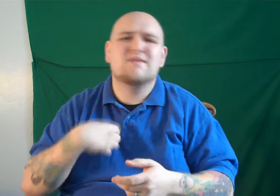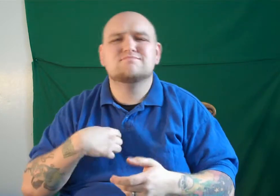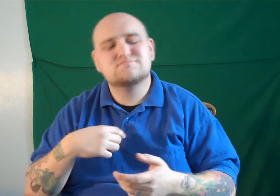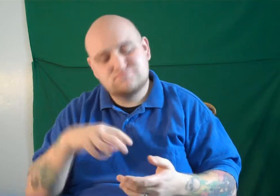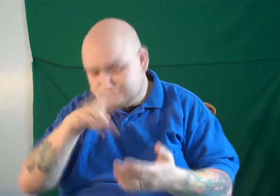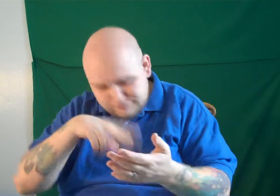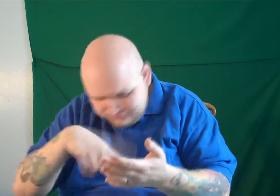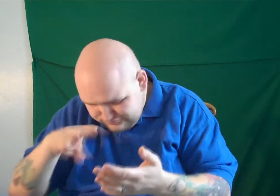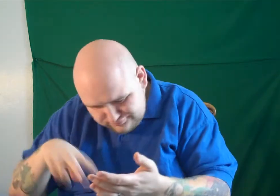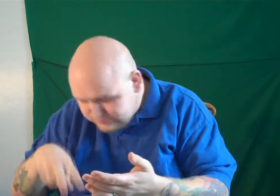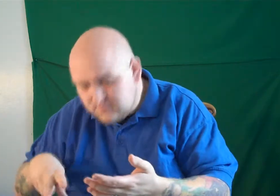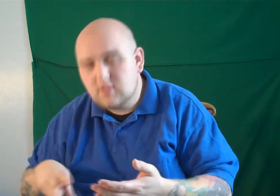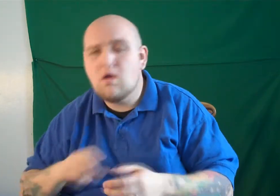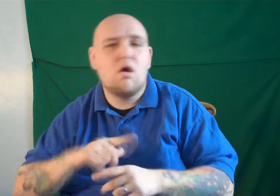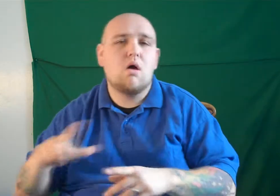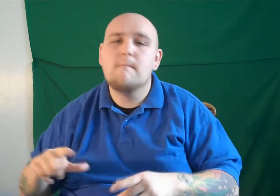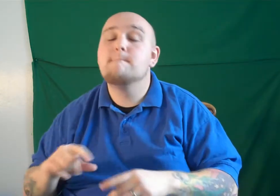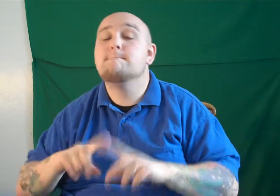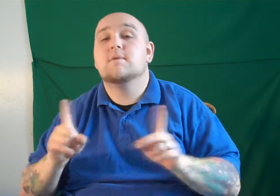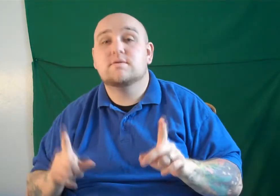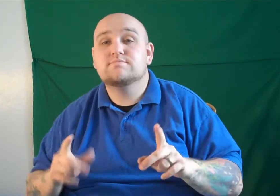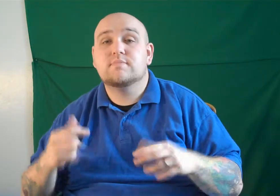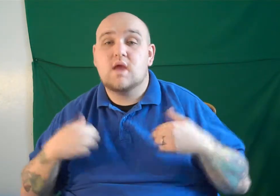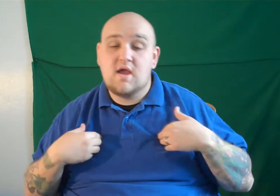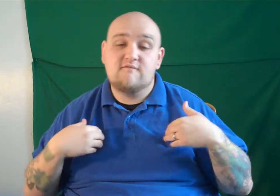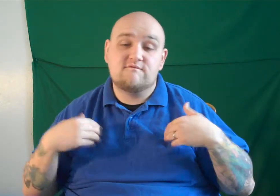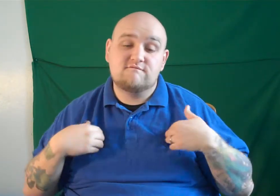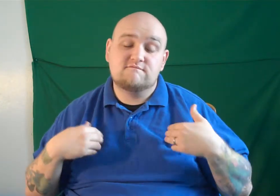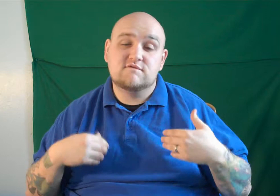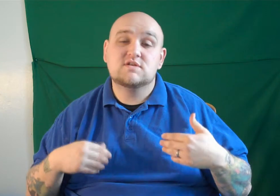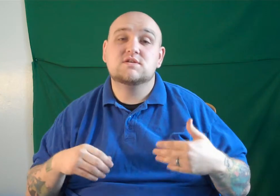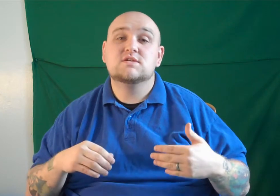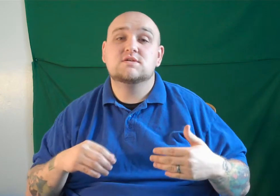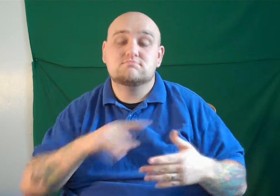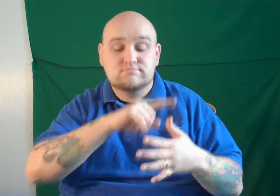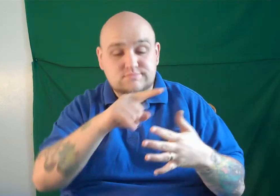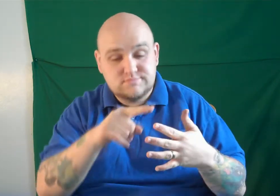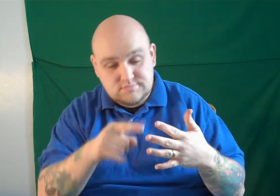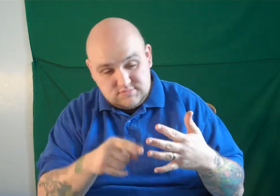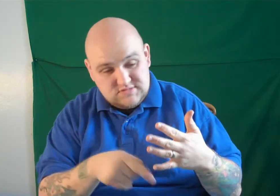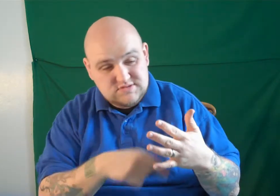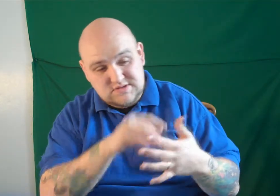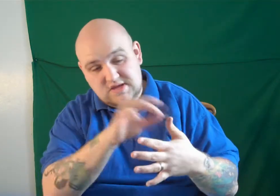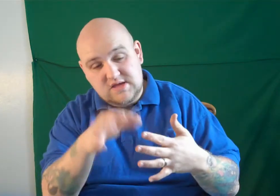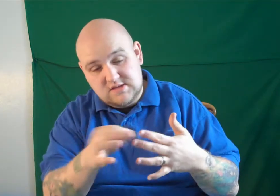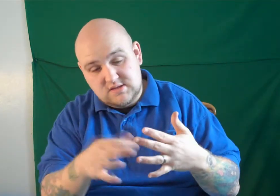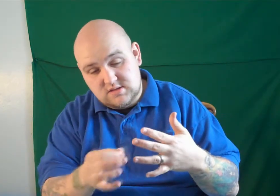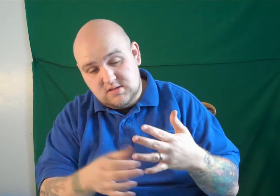you have for each task is knowledge statements you need to know under the task, and